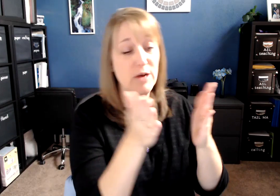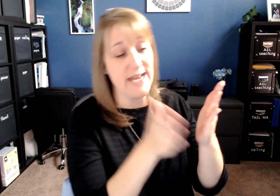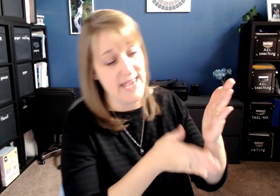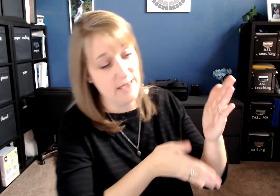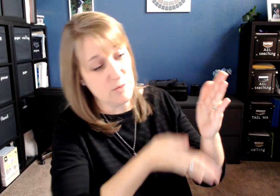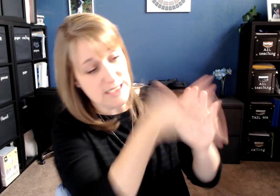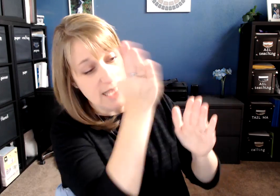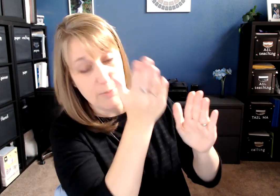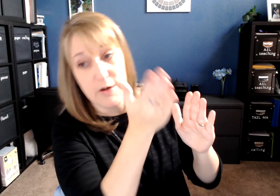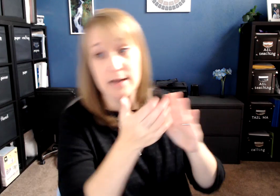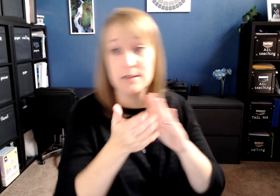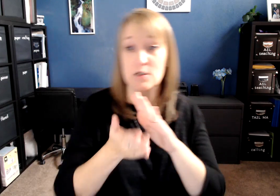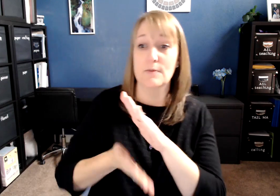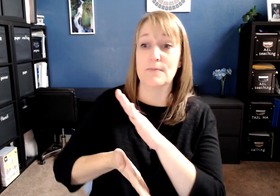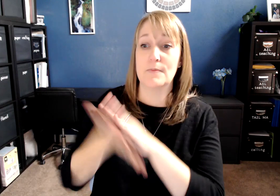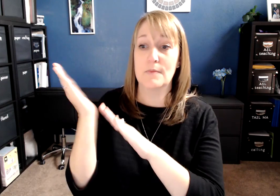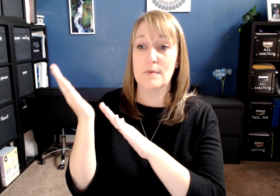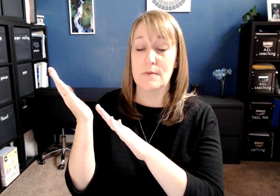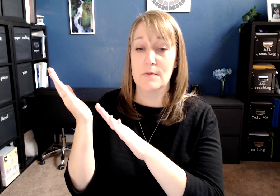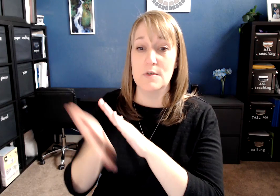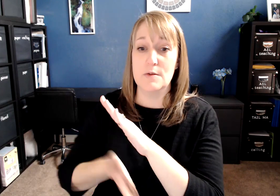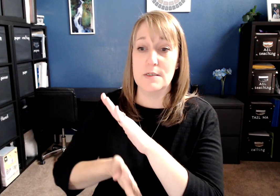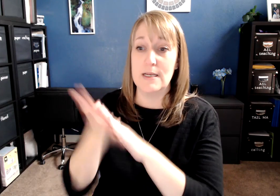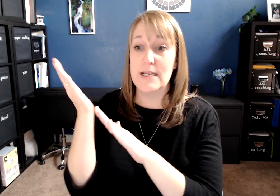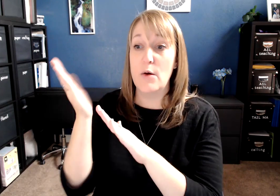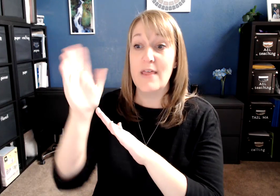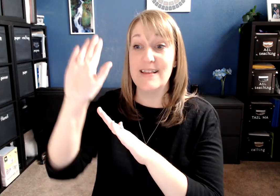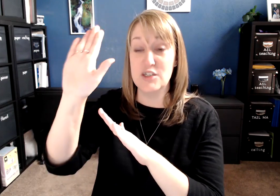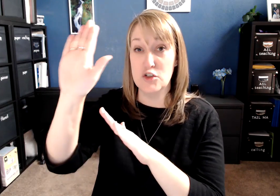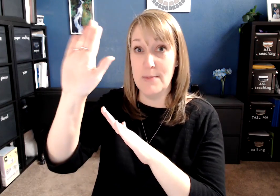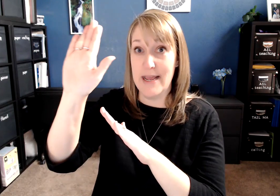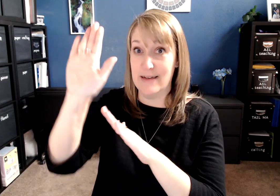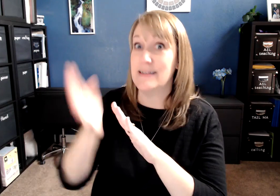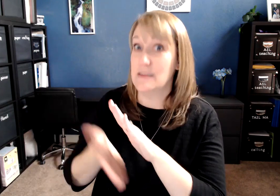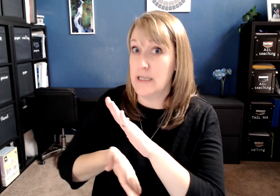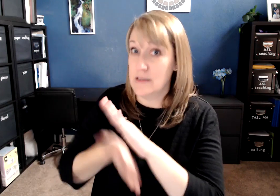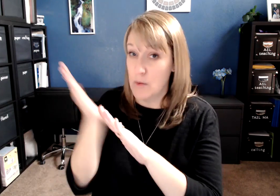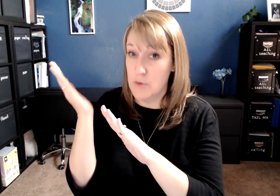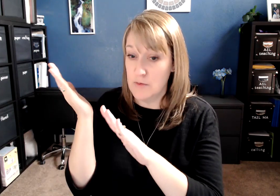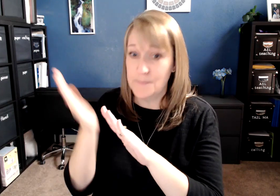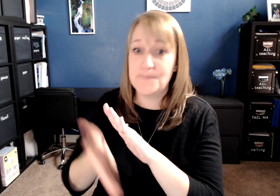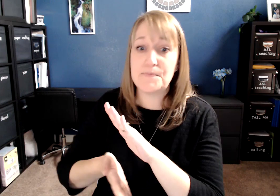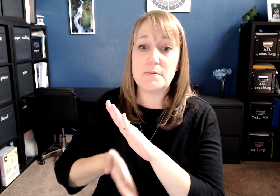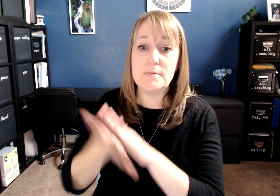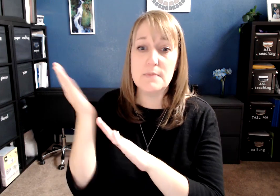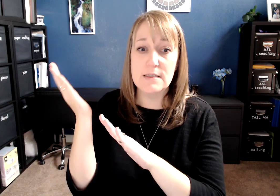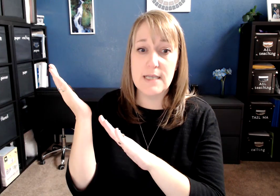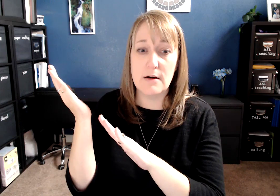kind of hit. You slap your hand as you do it this way. Now, this is your dominant hand because it's the one that moves. Take off.